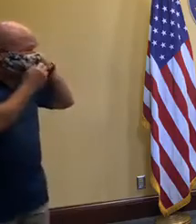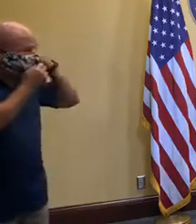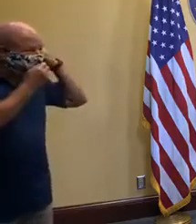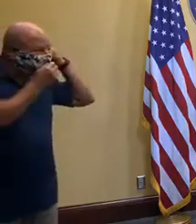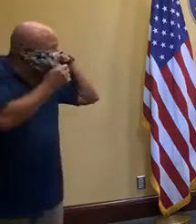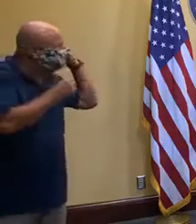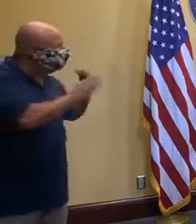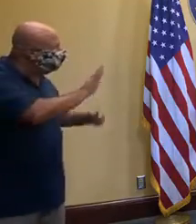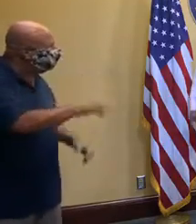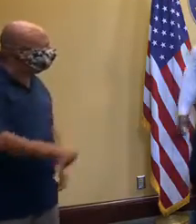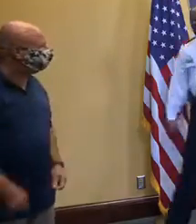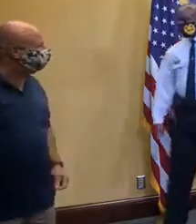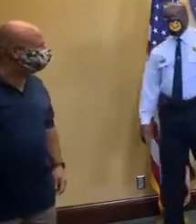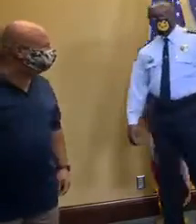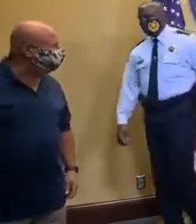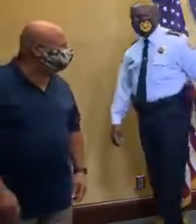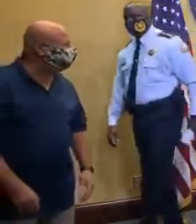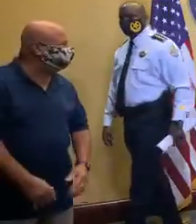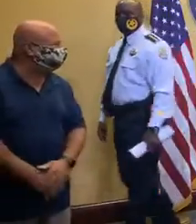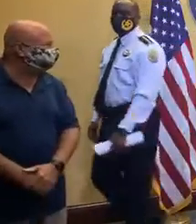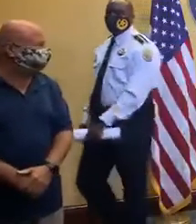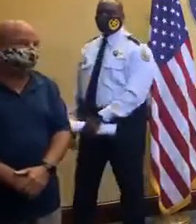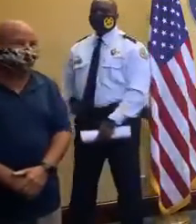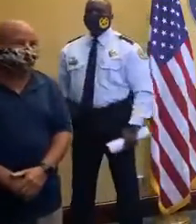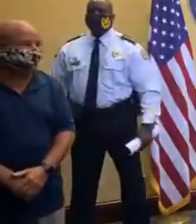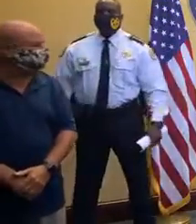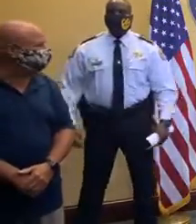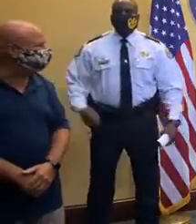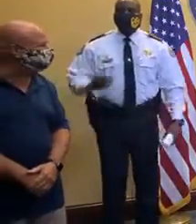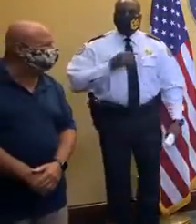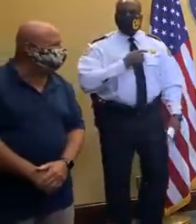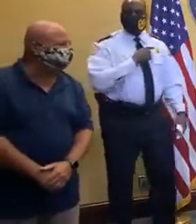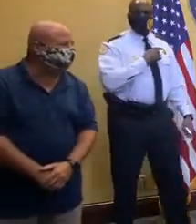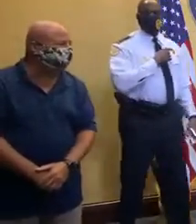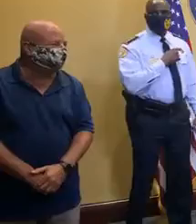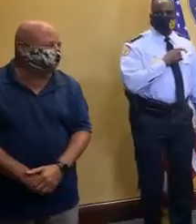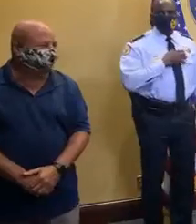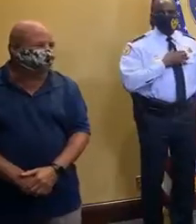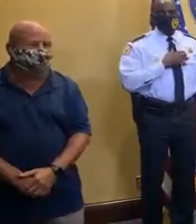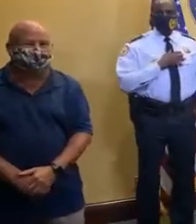How you doing? Oh, it's good to see you. Hey, you got your Saints on. Good.